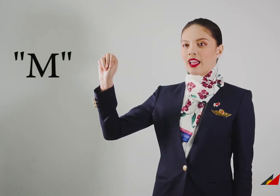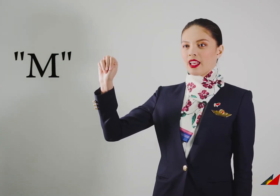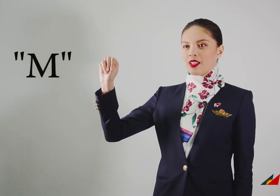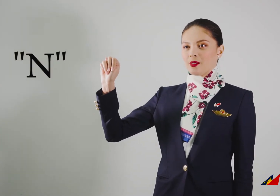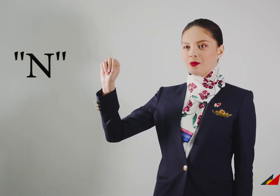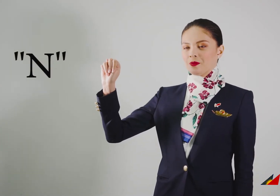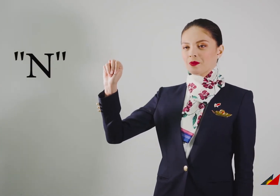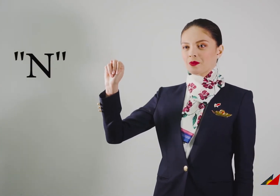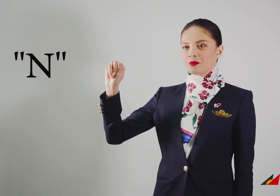N,